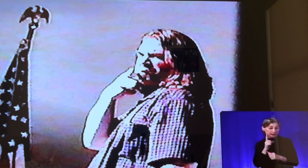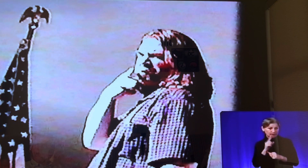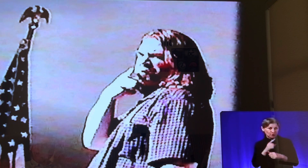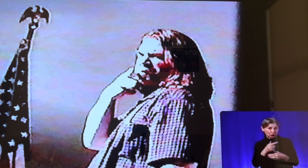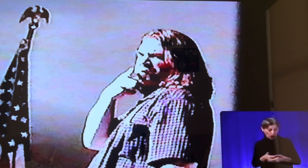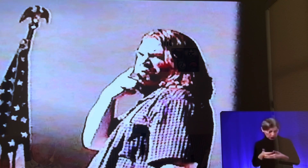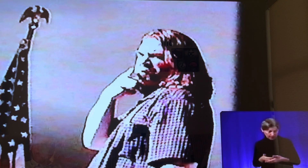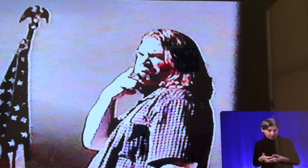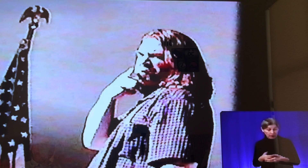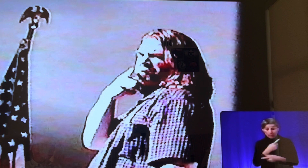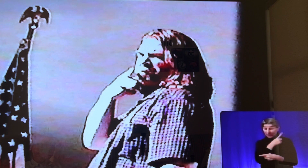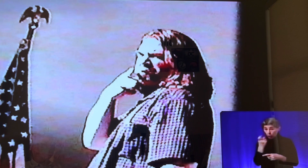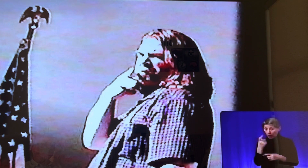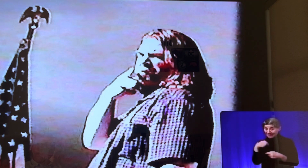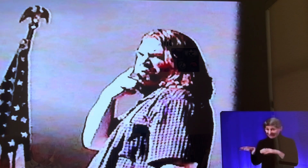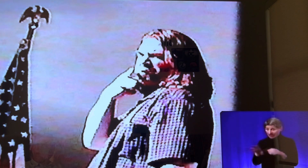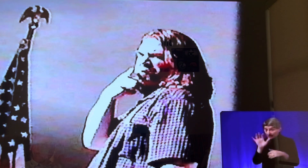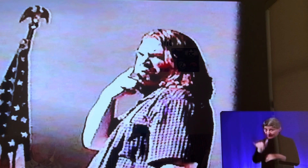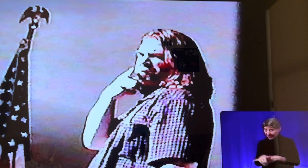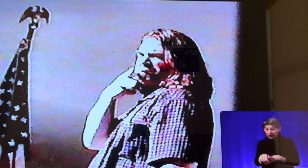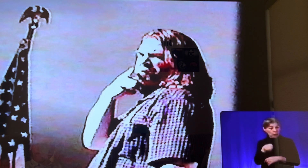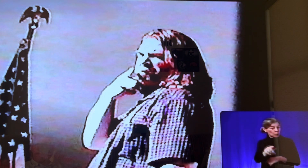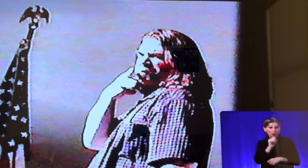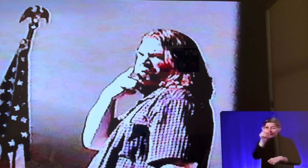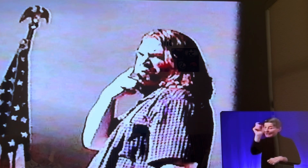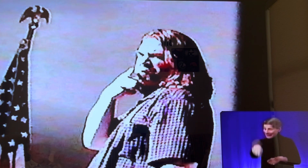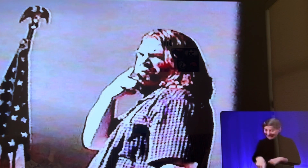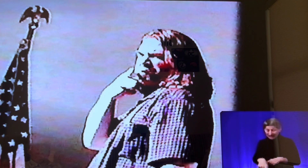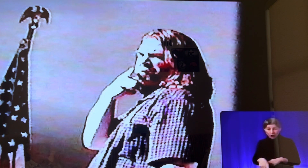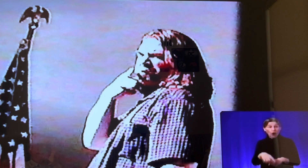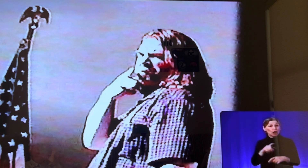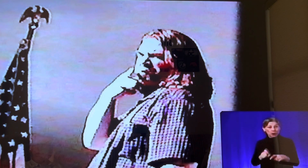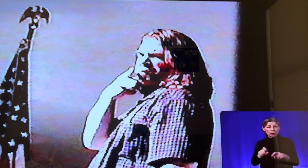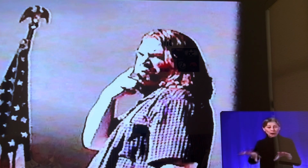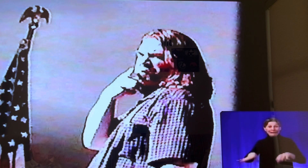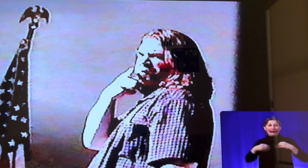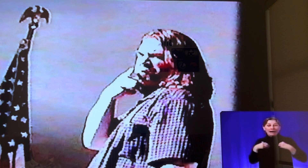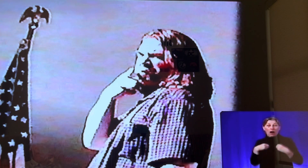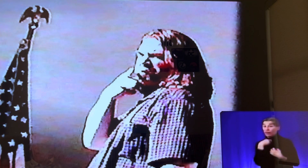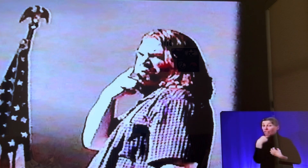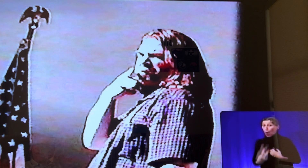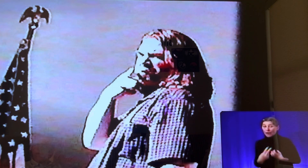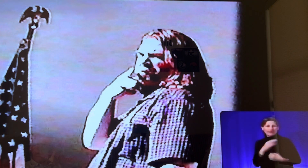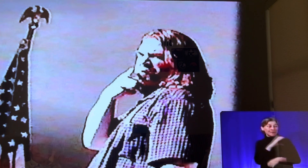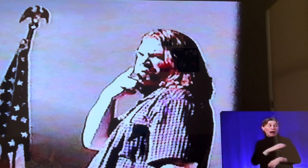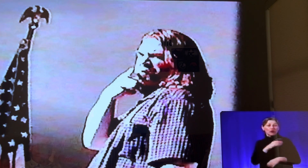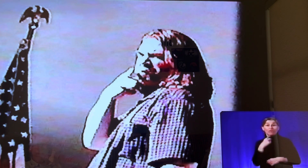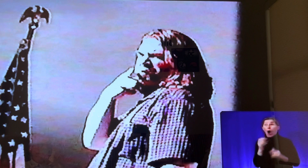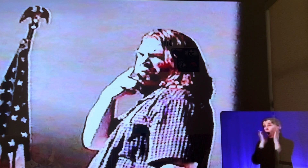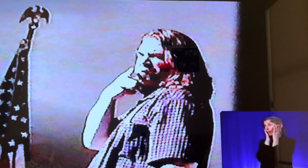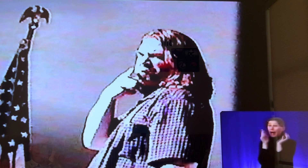Because he goes into direct address, you do not need to take on the character voice of his parents, like, oh my goodness, what are we going to